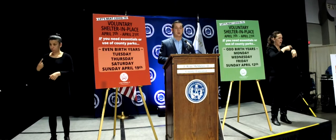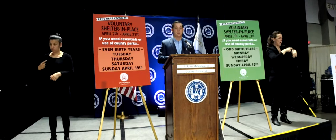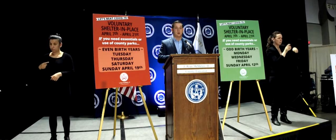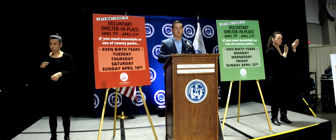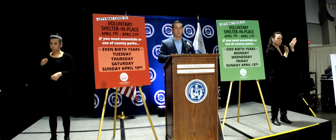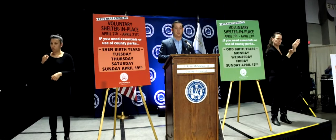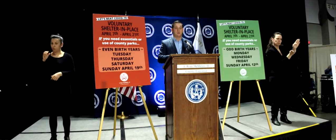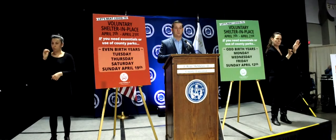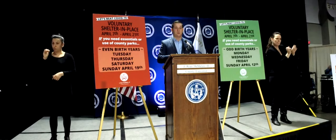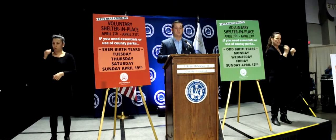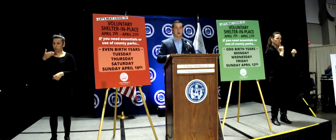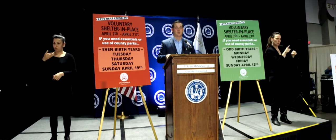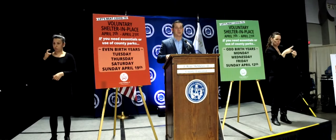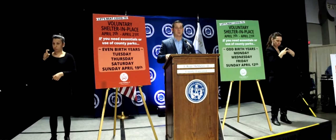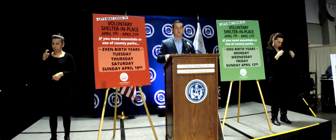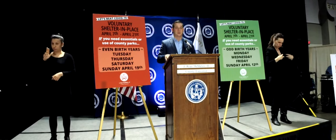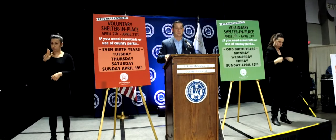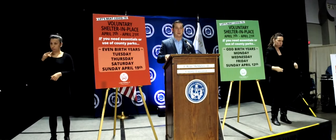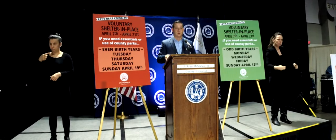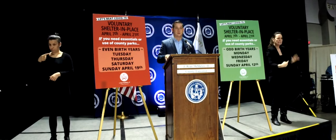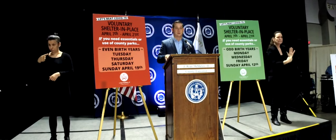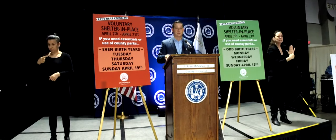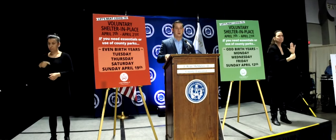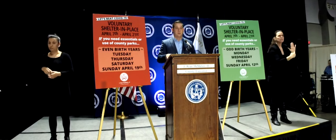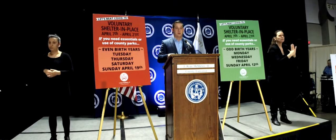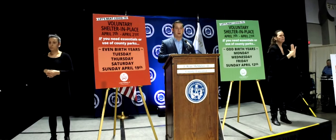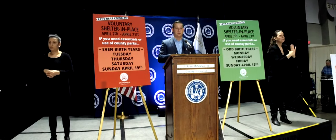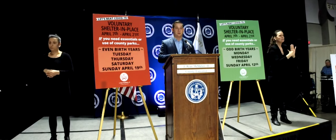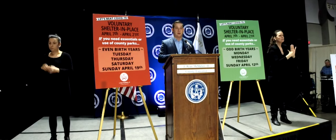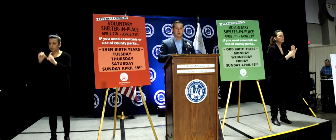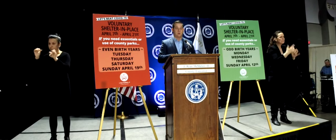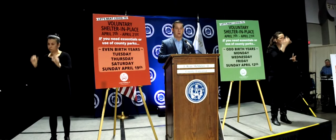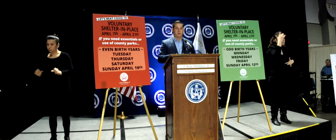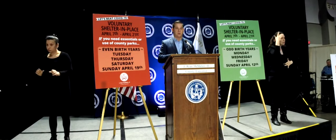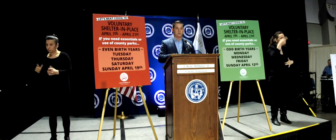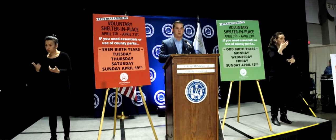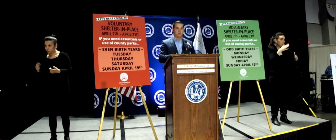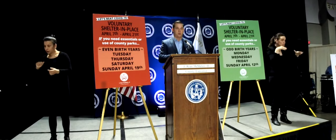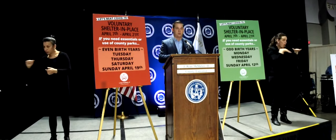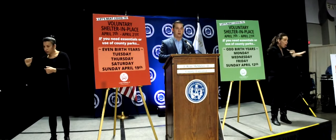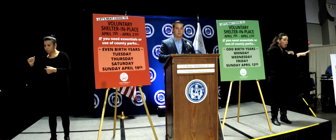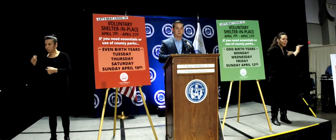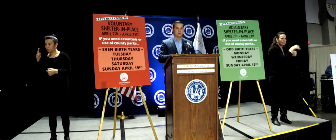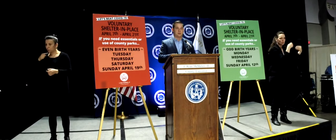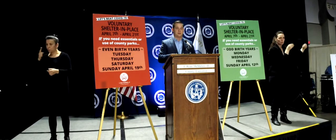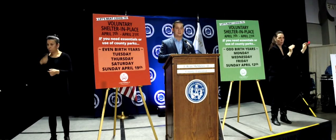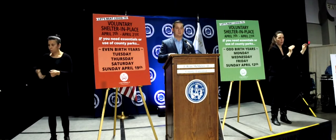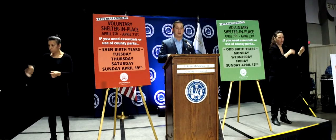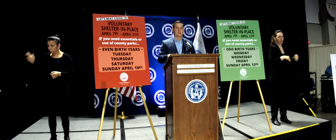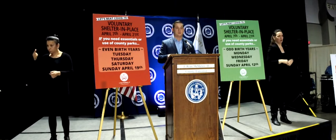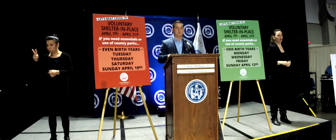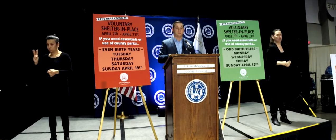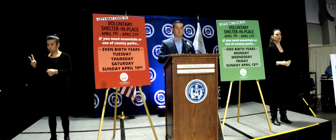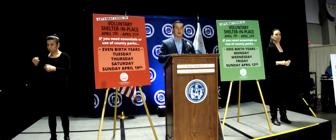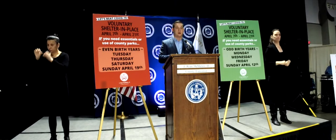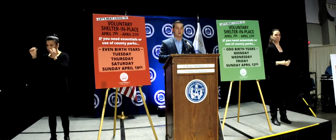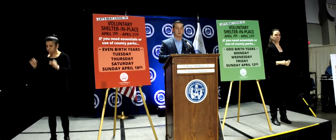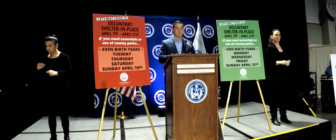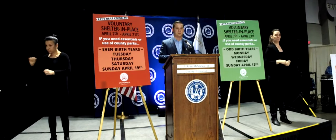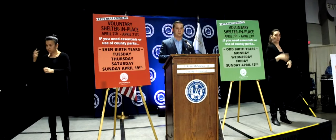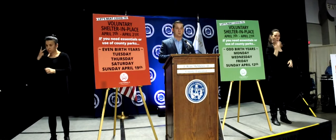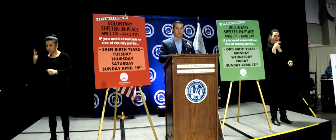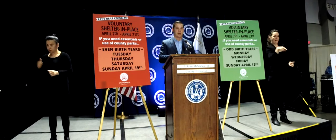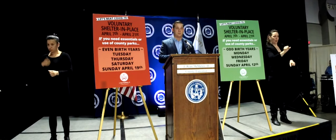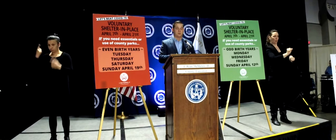symptoms. We have community spread. We should be doing this anyways, but now we know that there was an employee there that tested positive. Please monitor